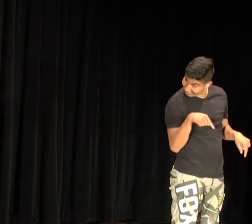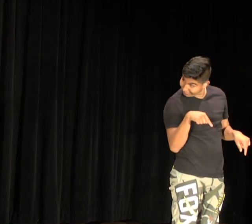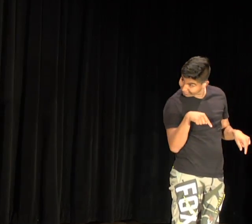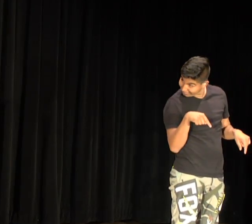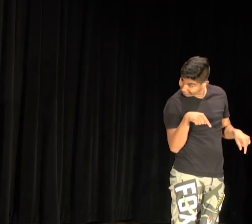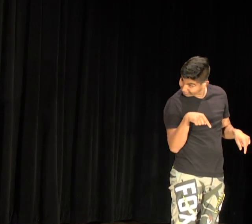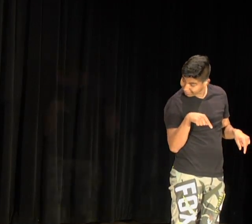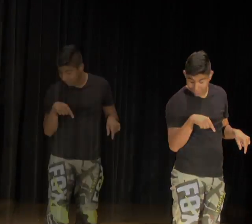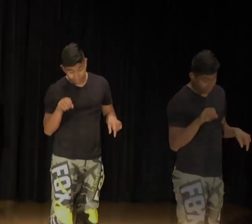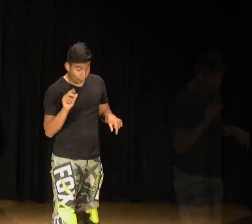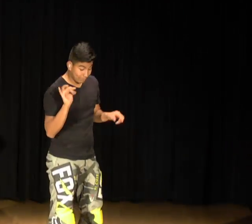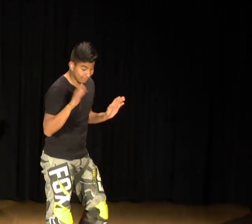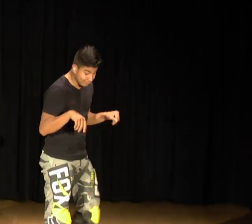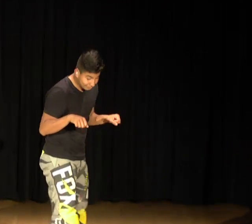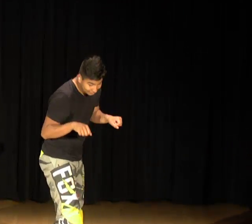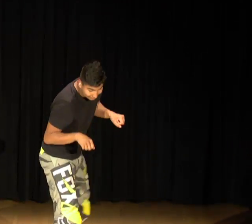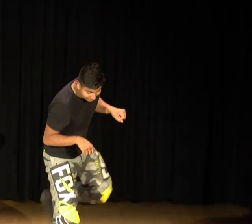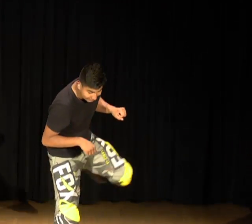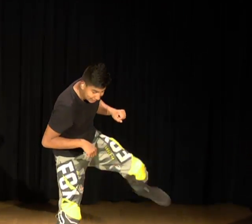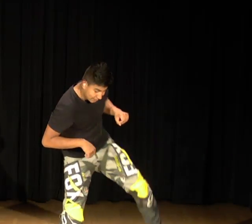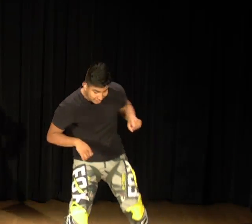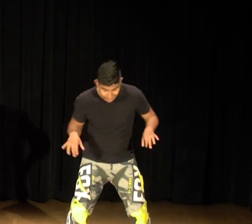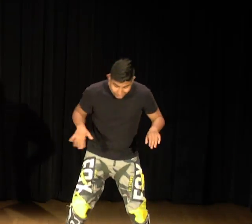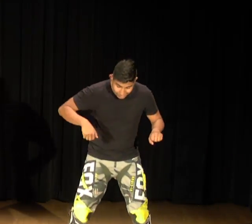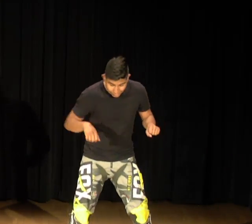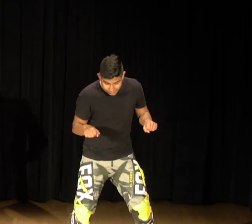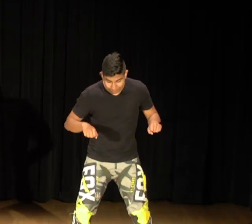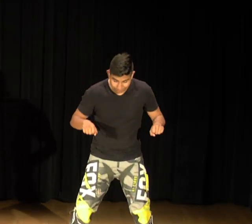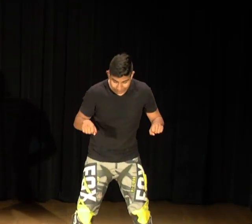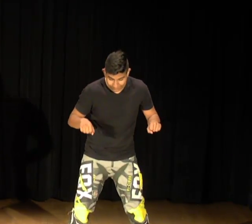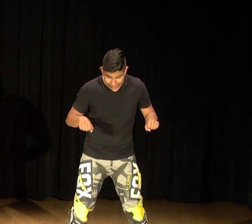This one? Okay. Let me get on.